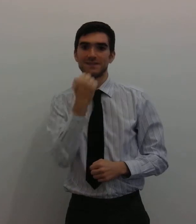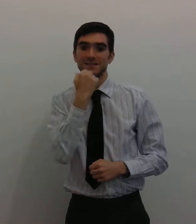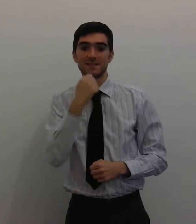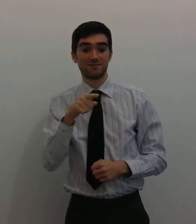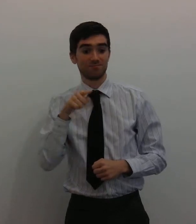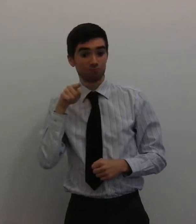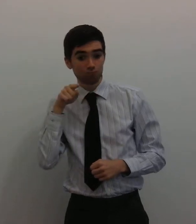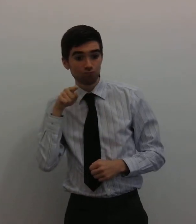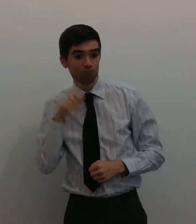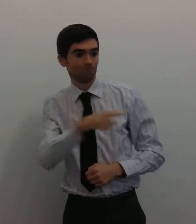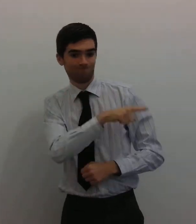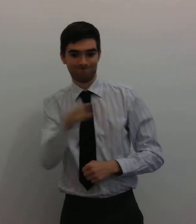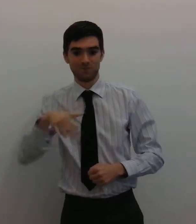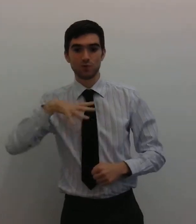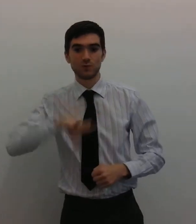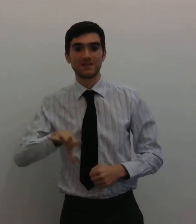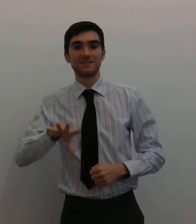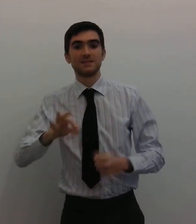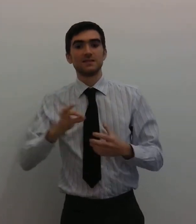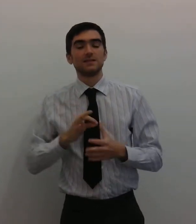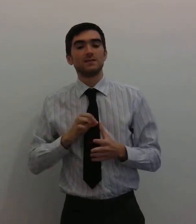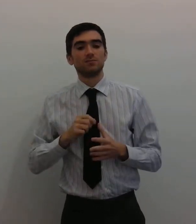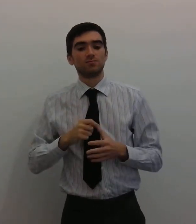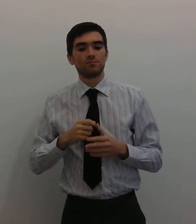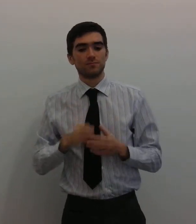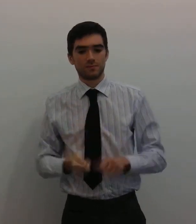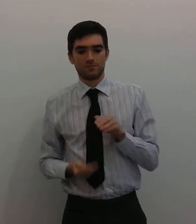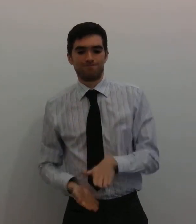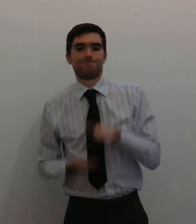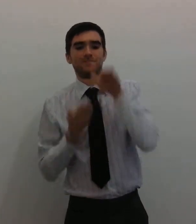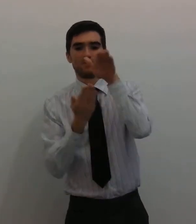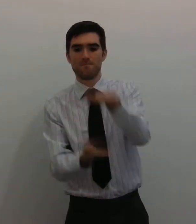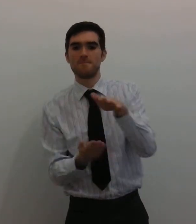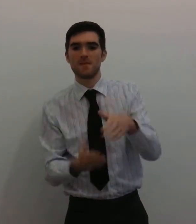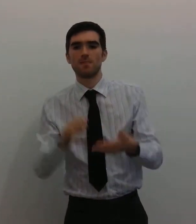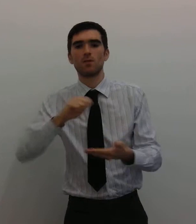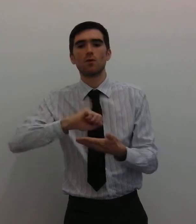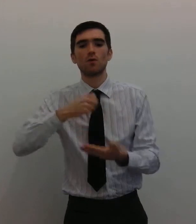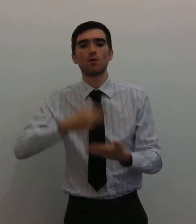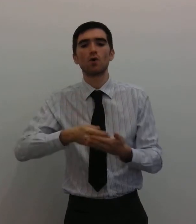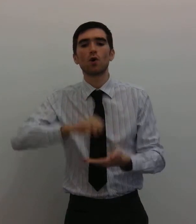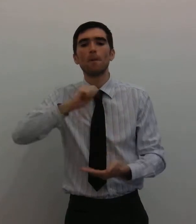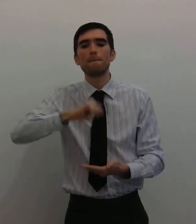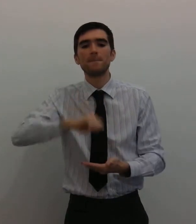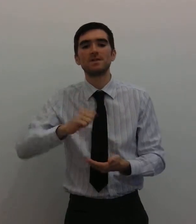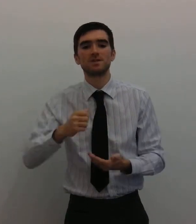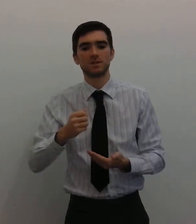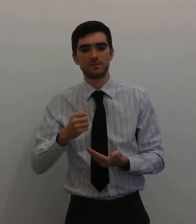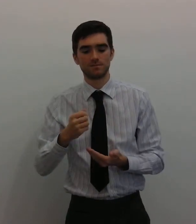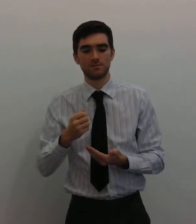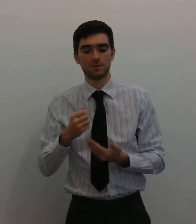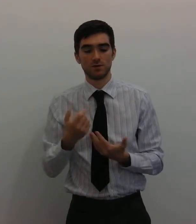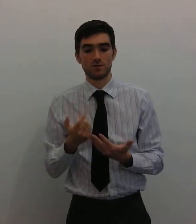the cost budget by. That date will be set in the notice provided to you by the